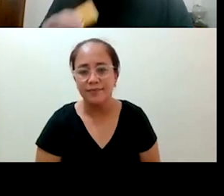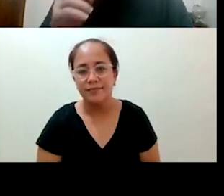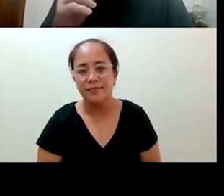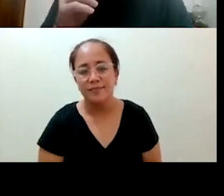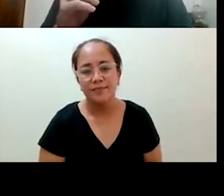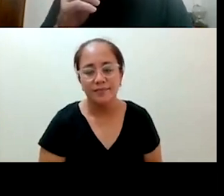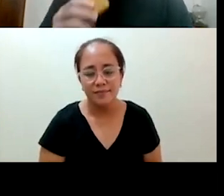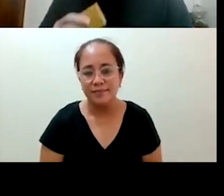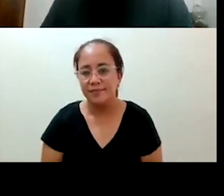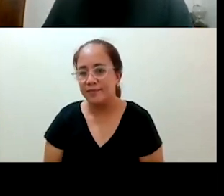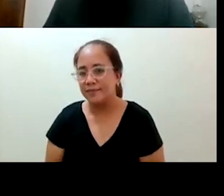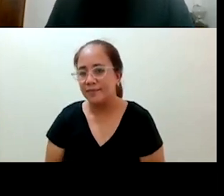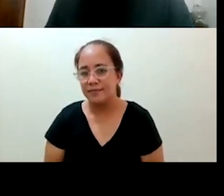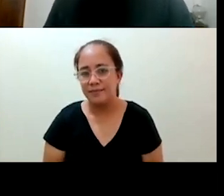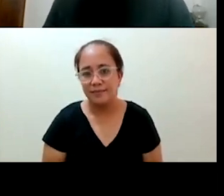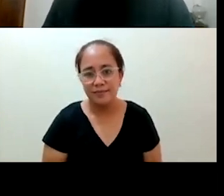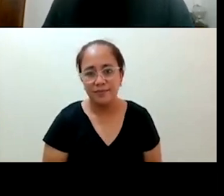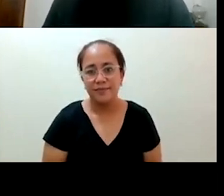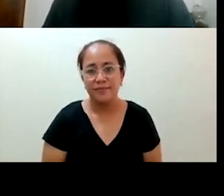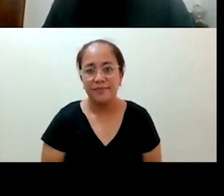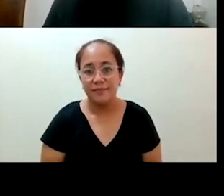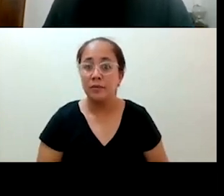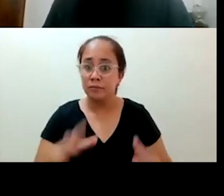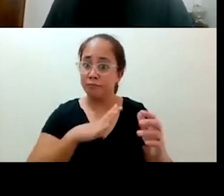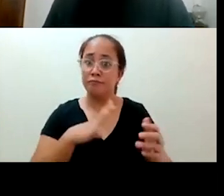Lesson 3. Okay, then that's fine.